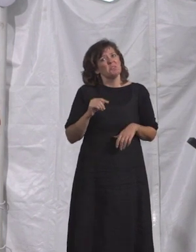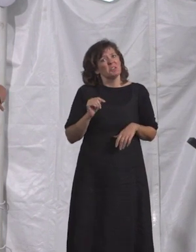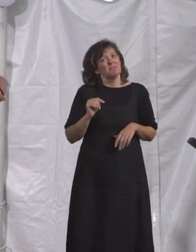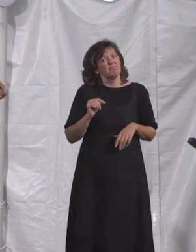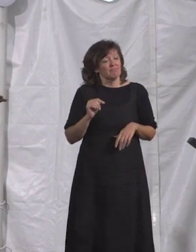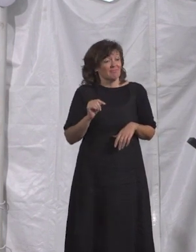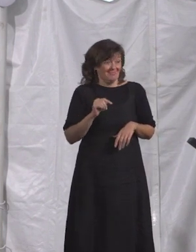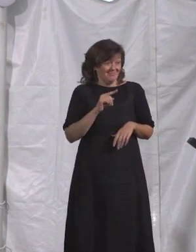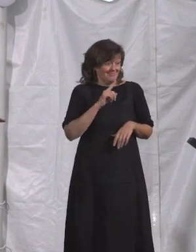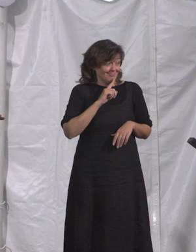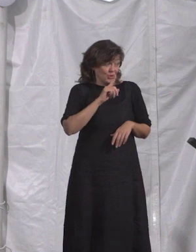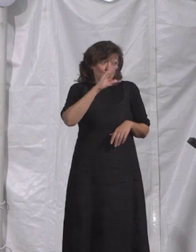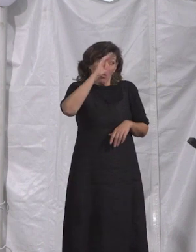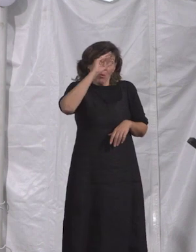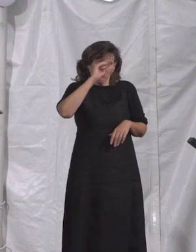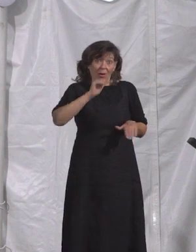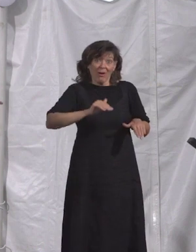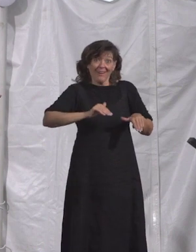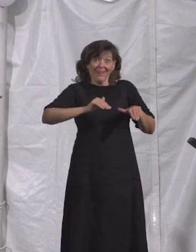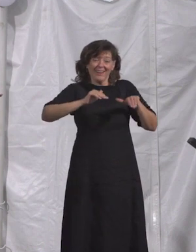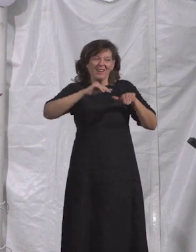So,